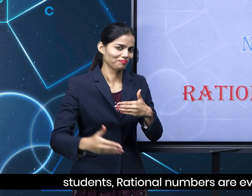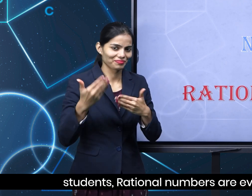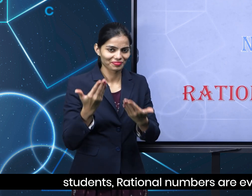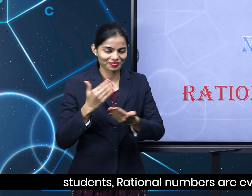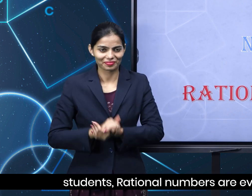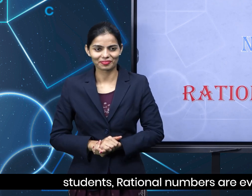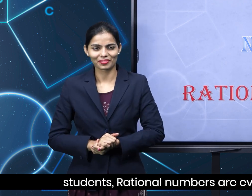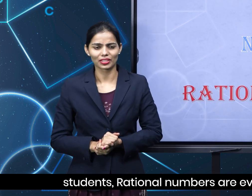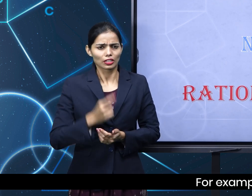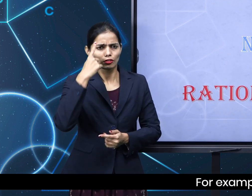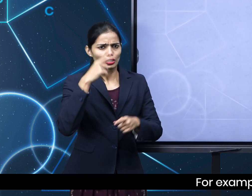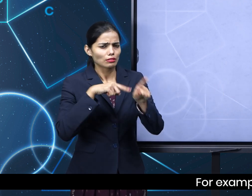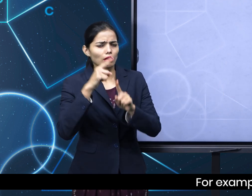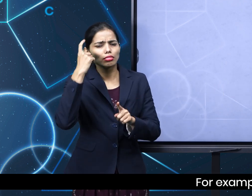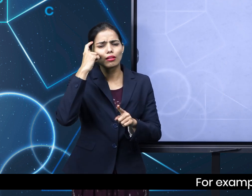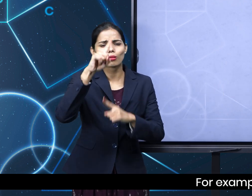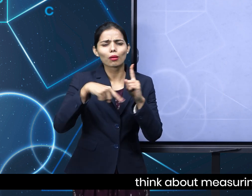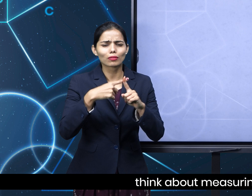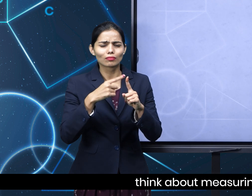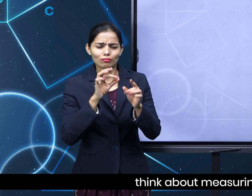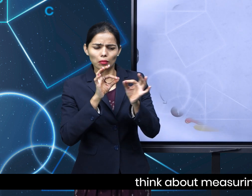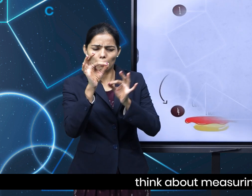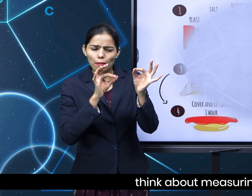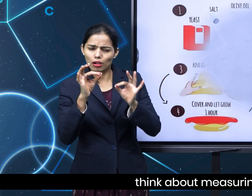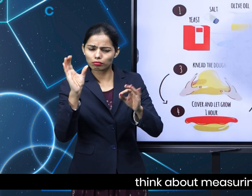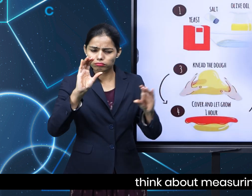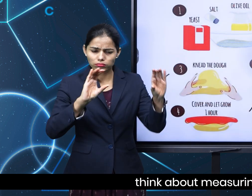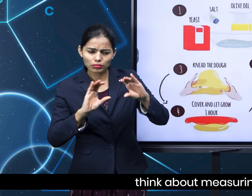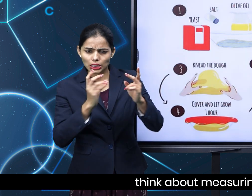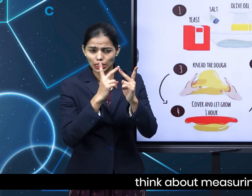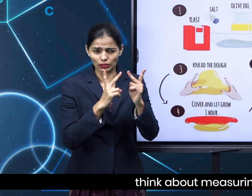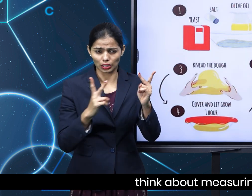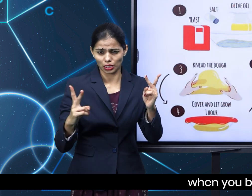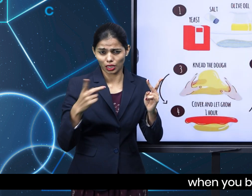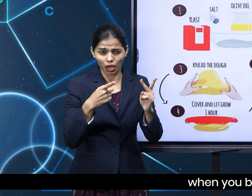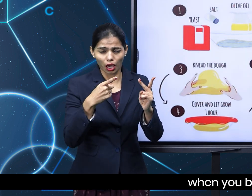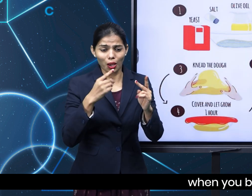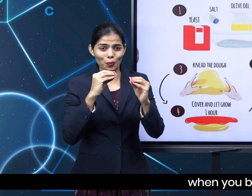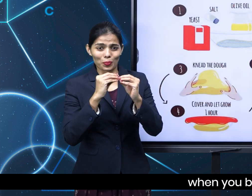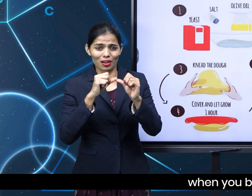lives. For example, think about measuring ingredients when you bake.